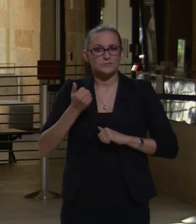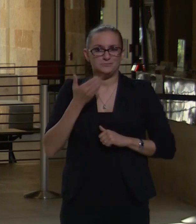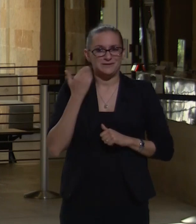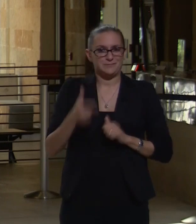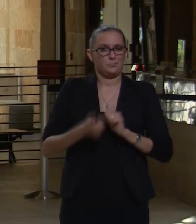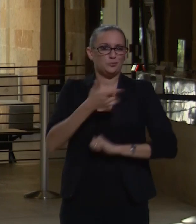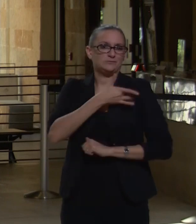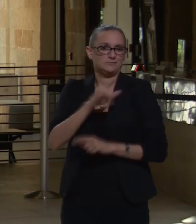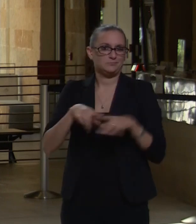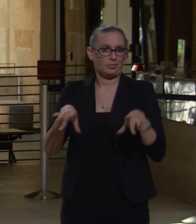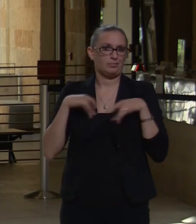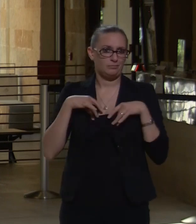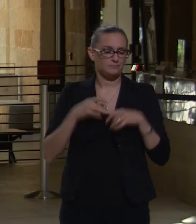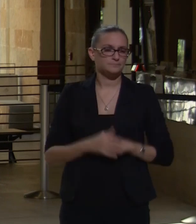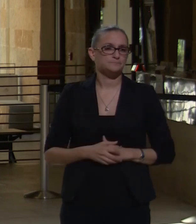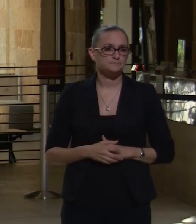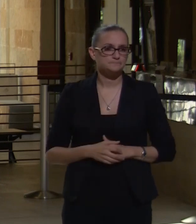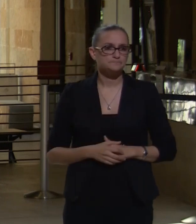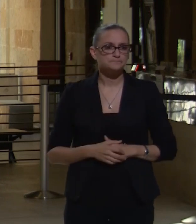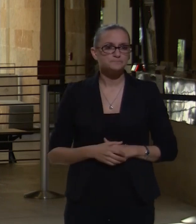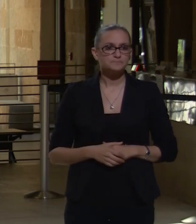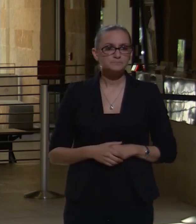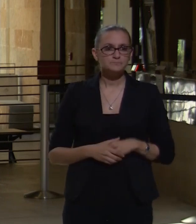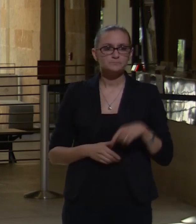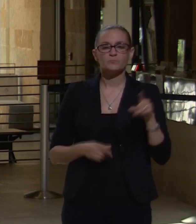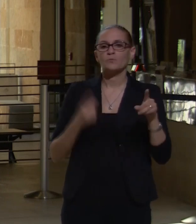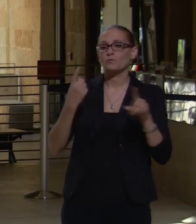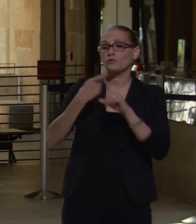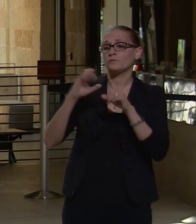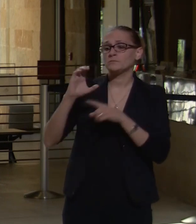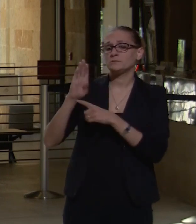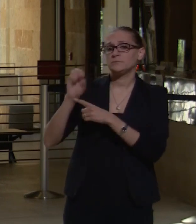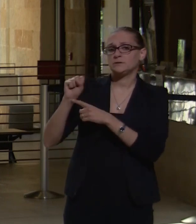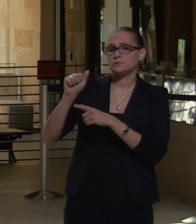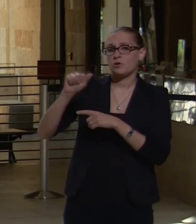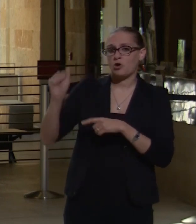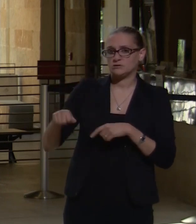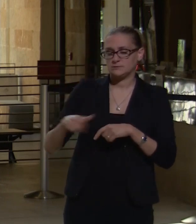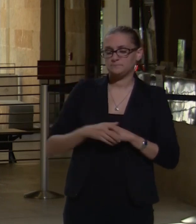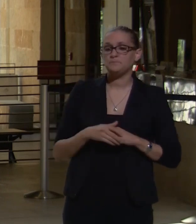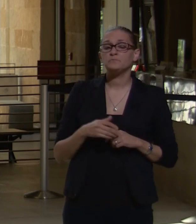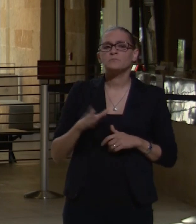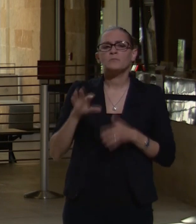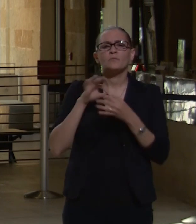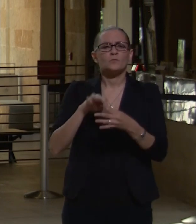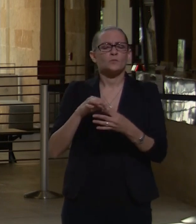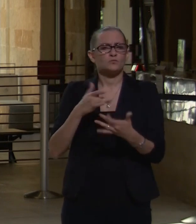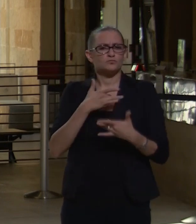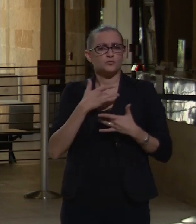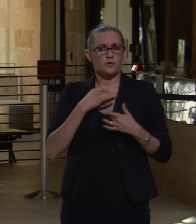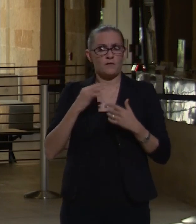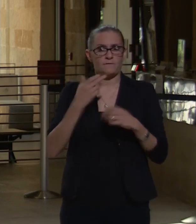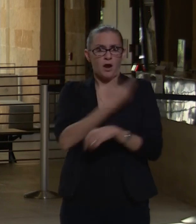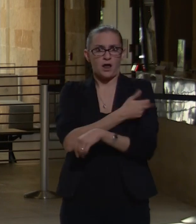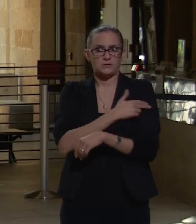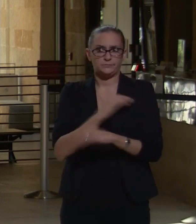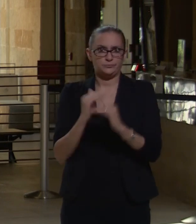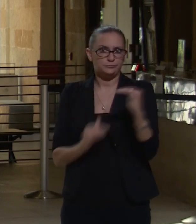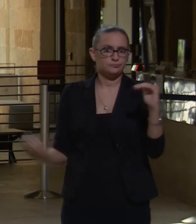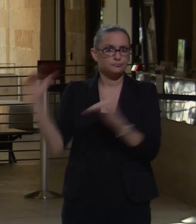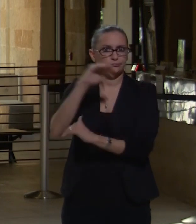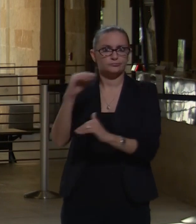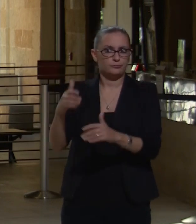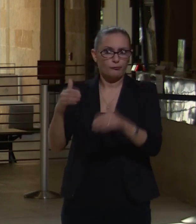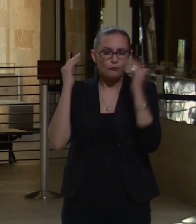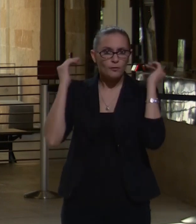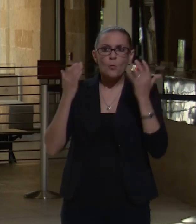the most susceptible. We got one from CBS Austin. Regarding concerns of hospital overcapacity,